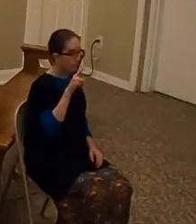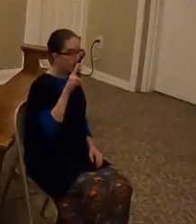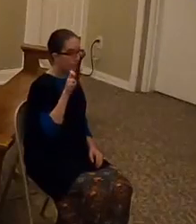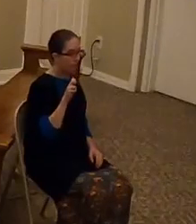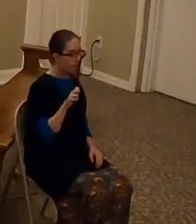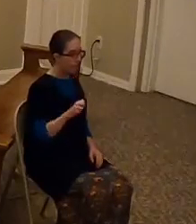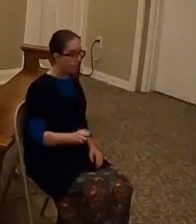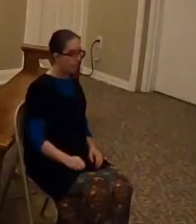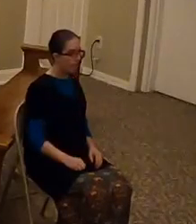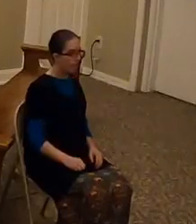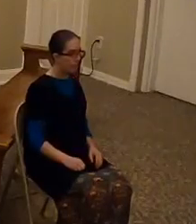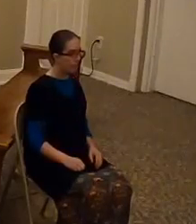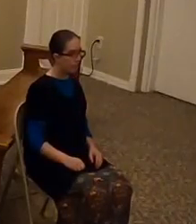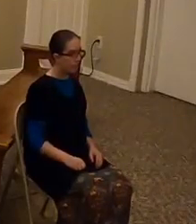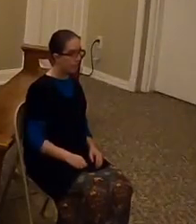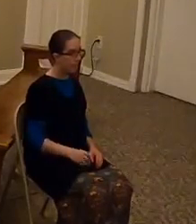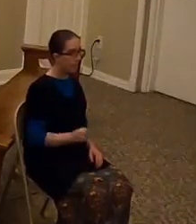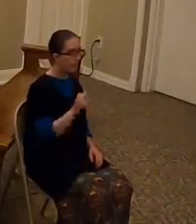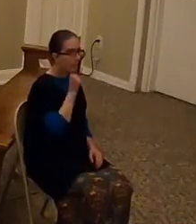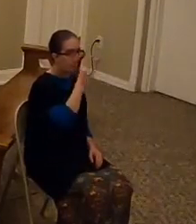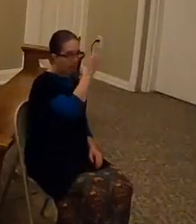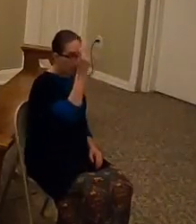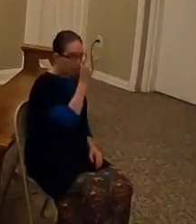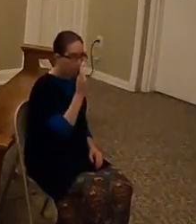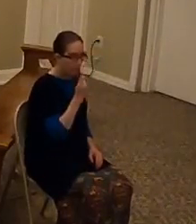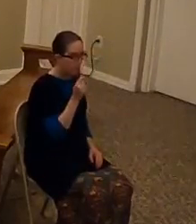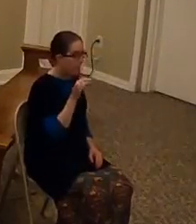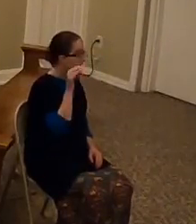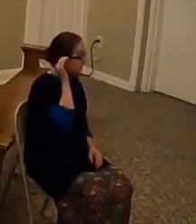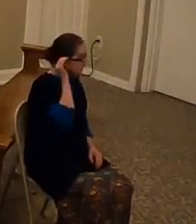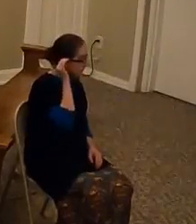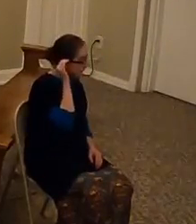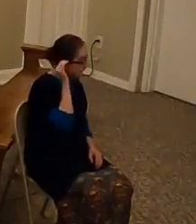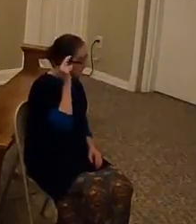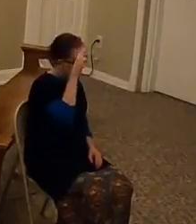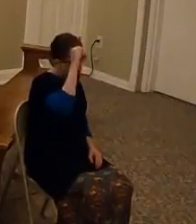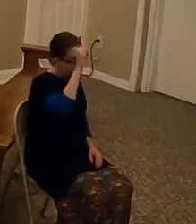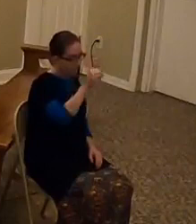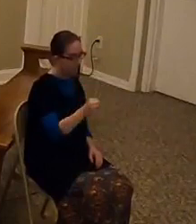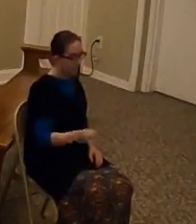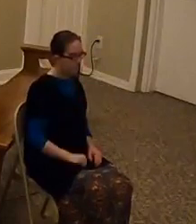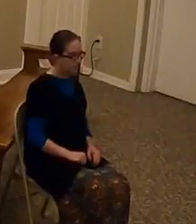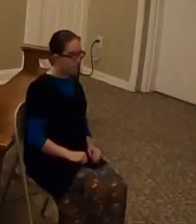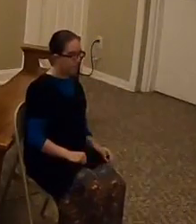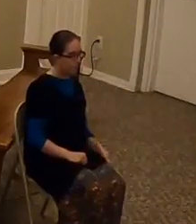Eve didn't question the talking snake. She just listened to him.